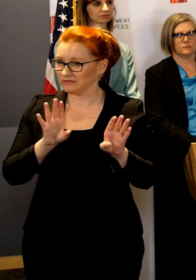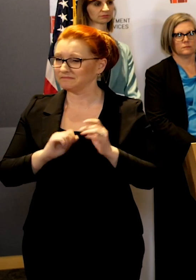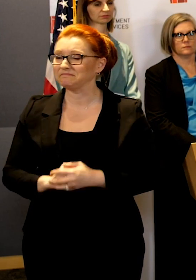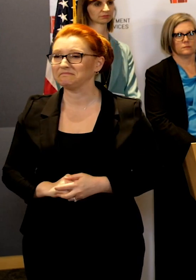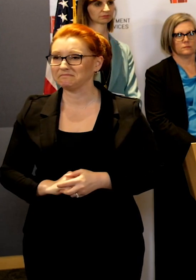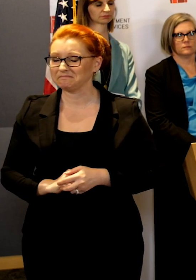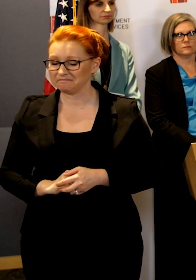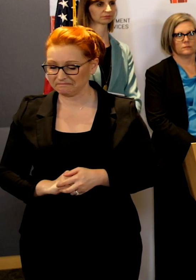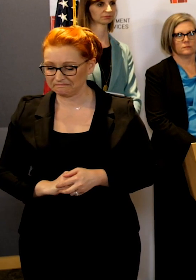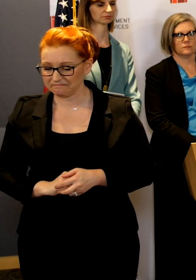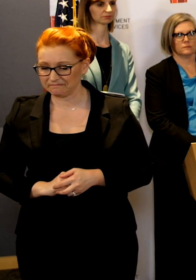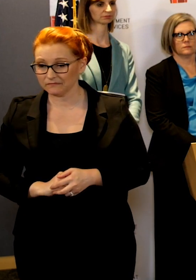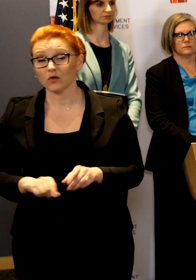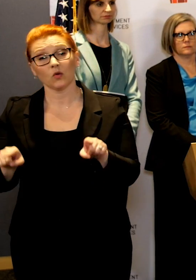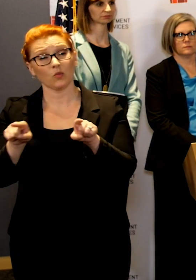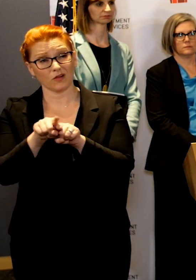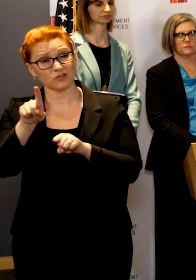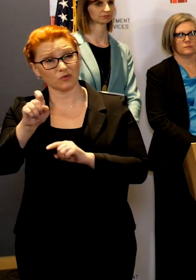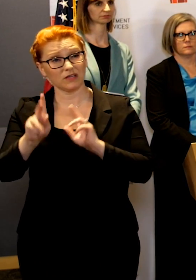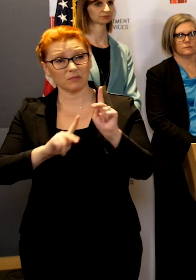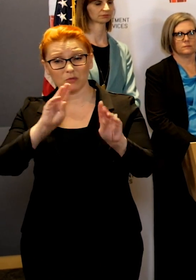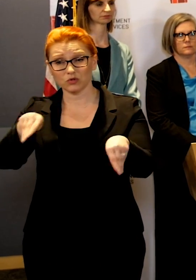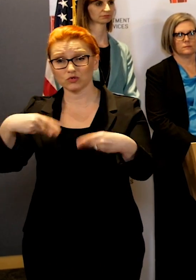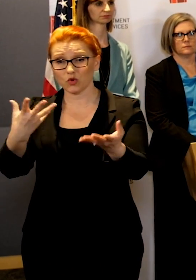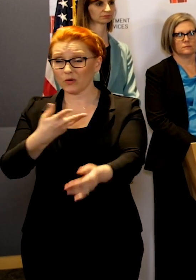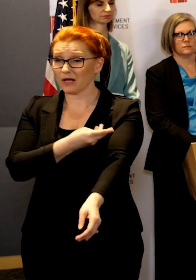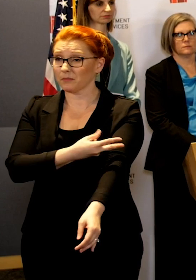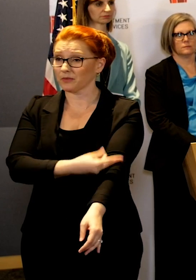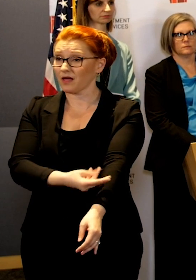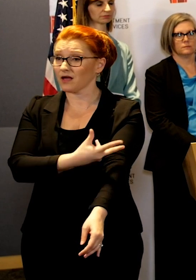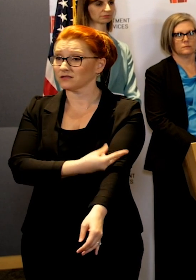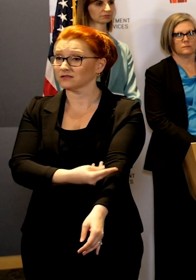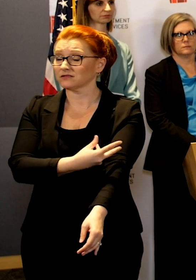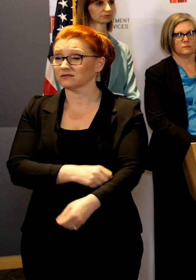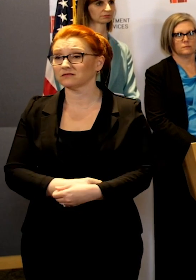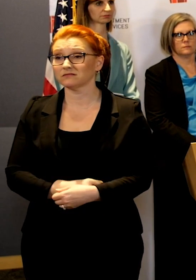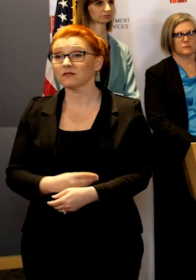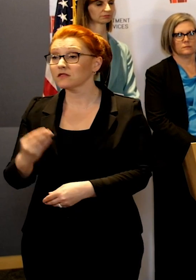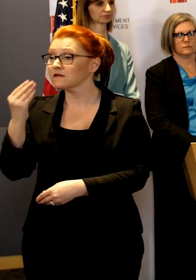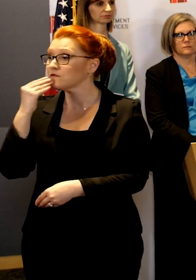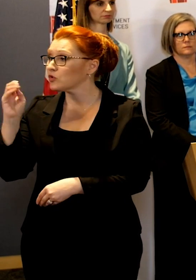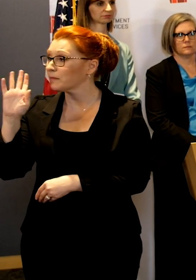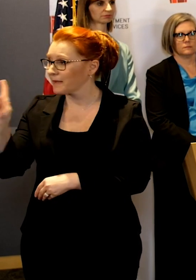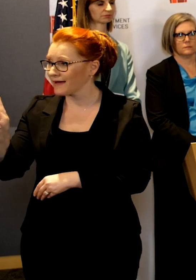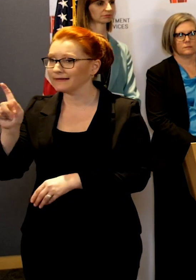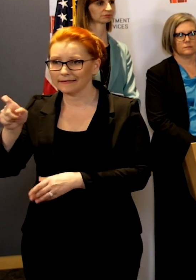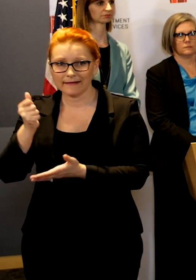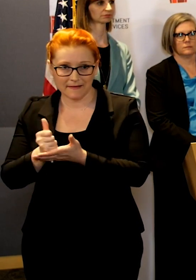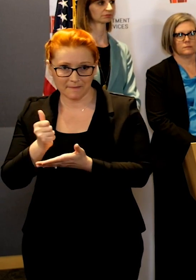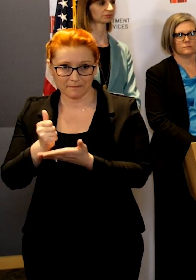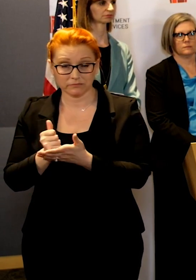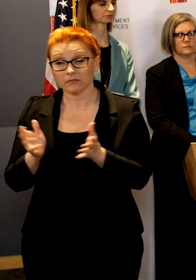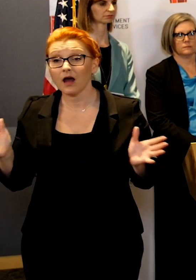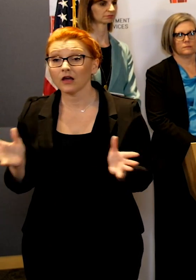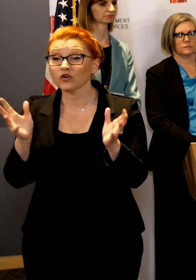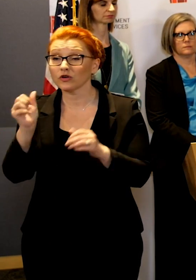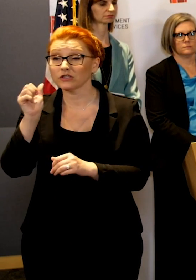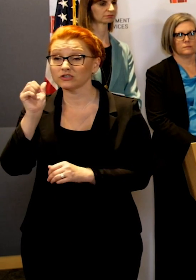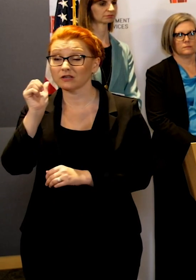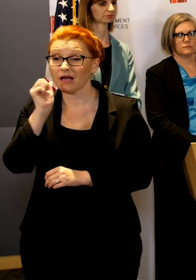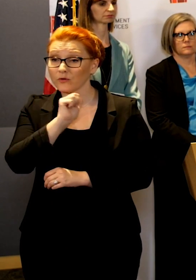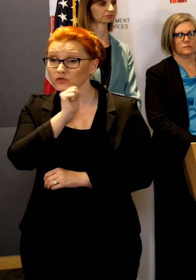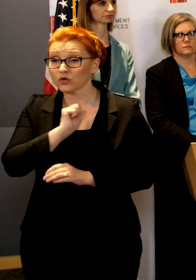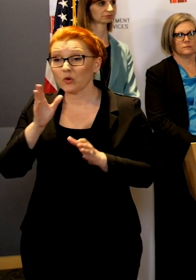We also need people to donate blood. Our food banks need your help. I encourage Arizonans to contact the